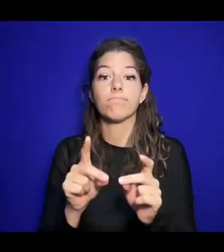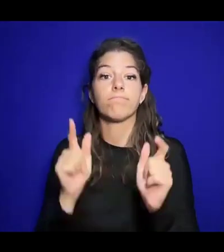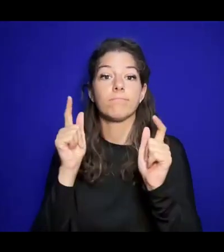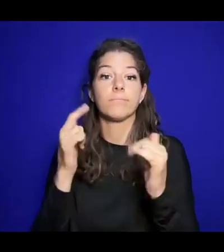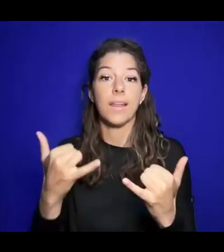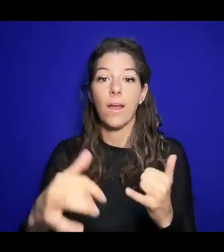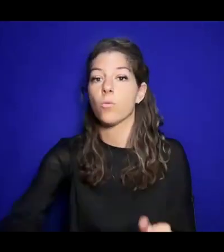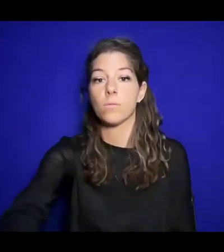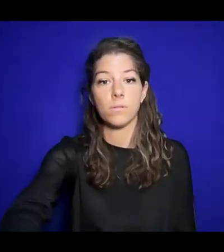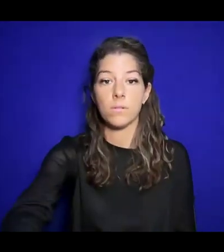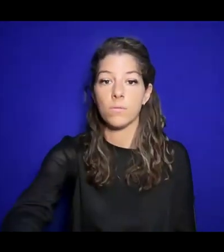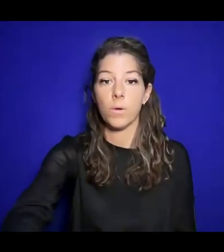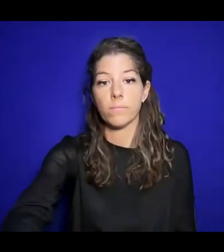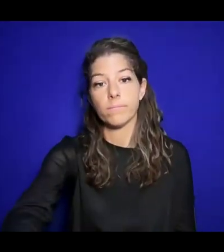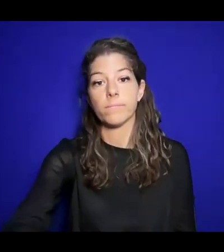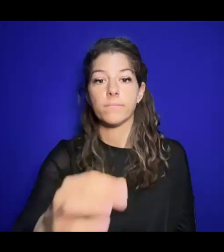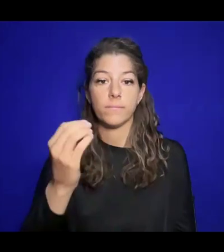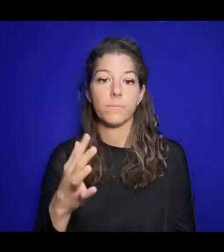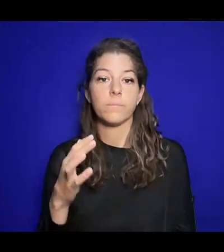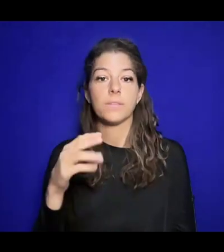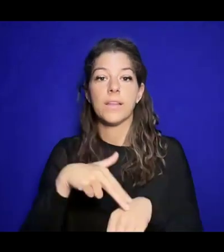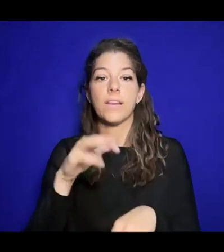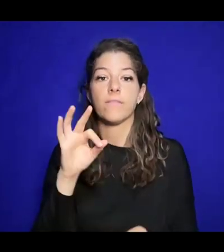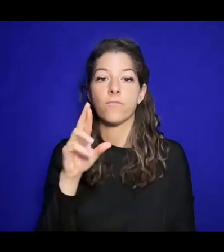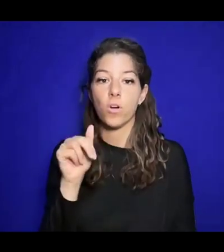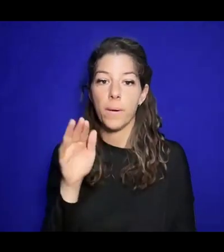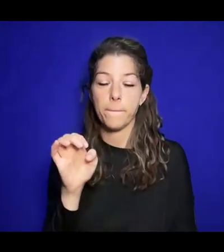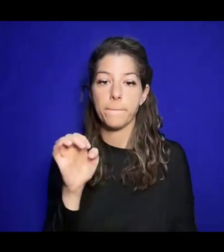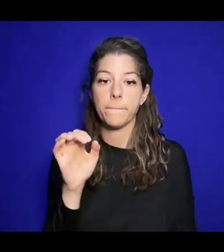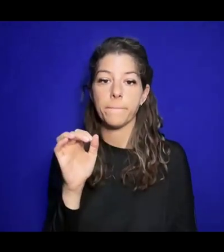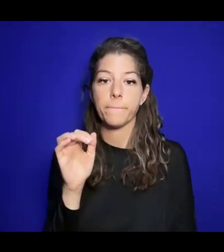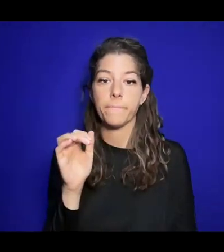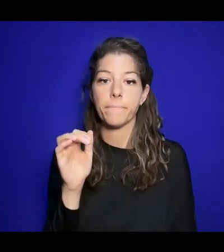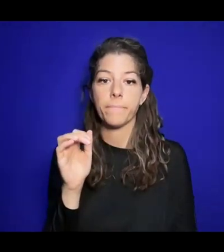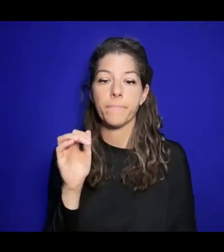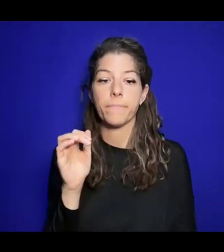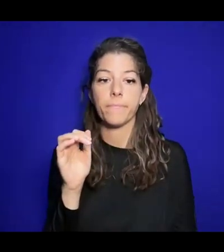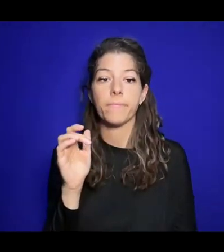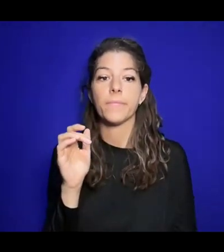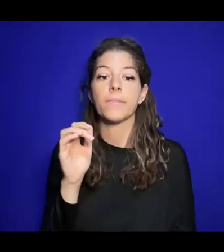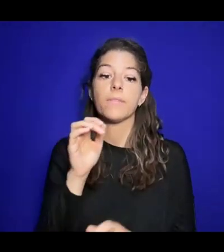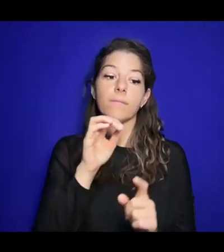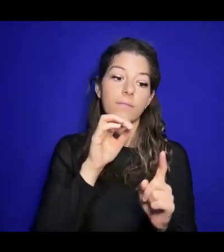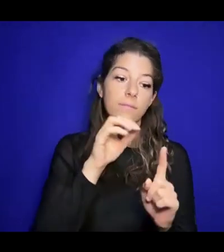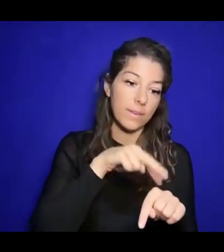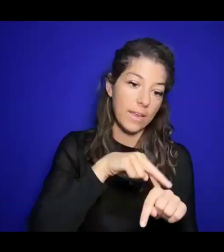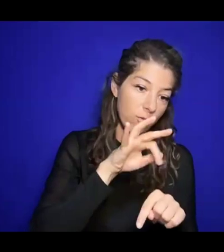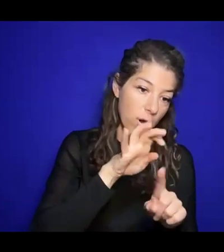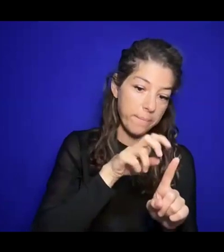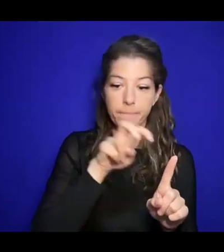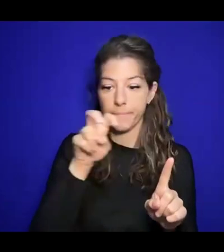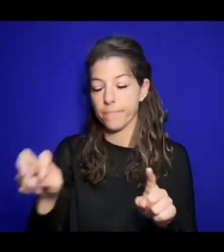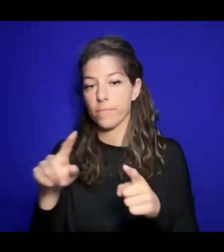away. Well, first of all, let me tell you, a standing frame, you transfer from your chair into the standing frame in the